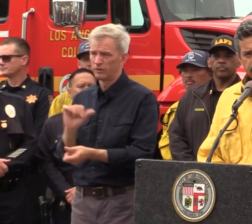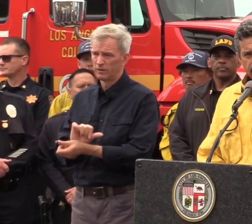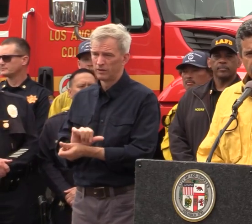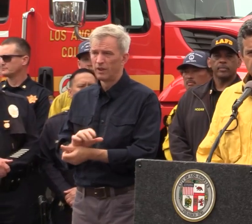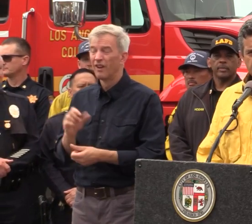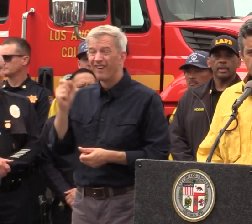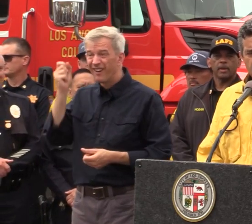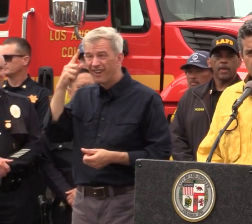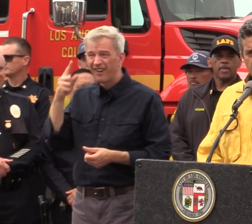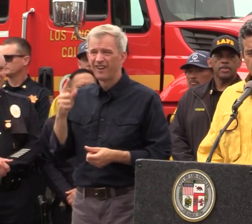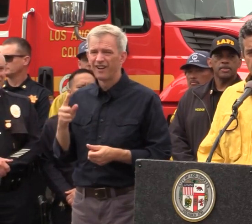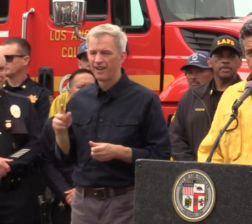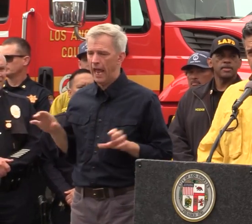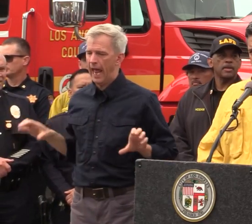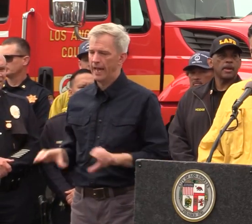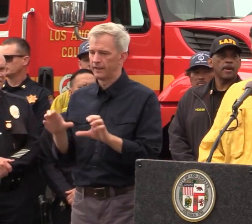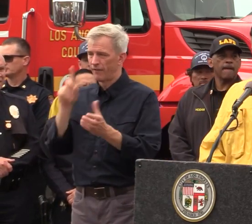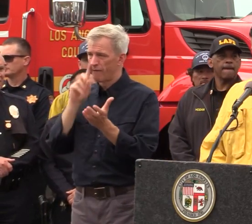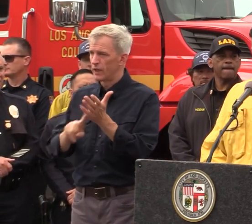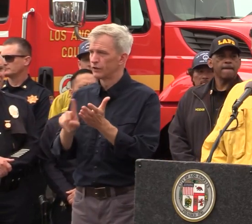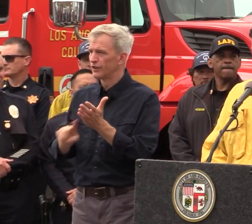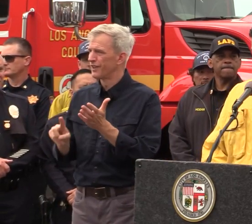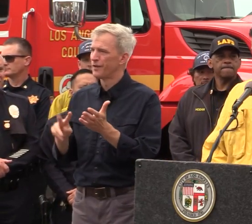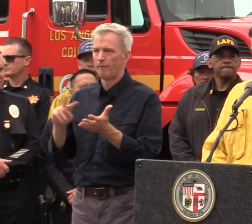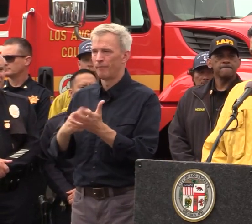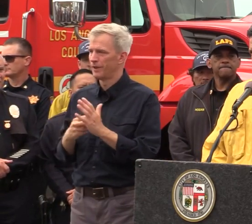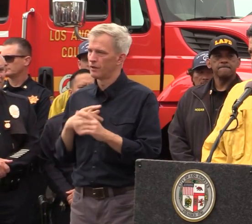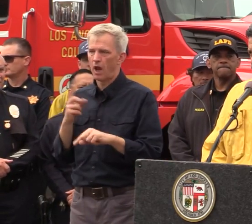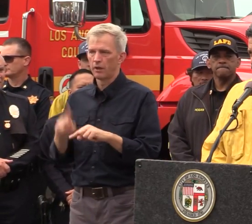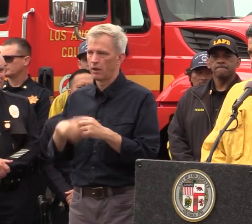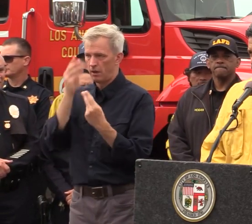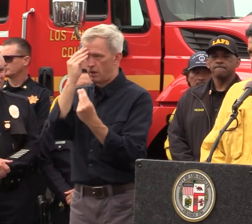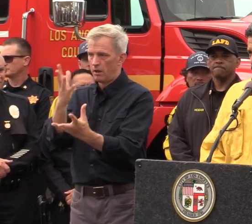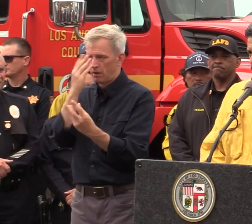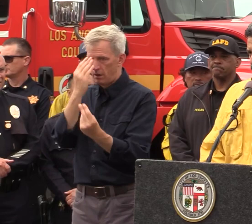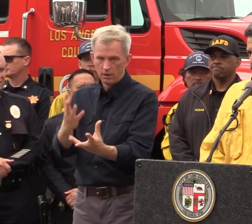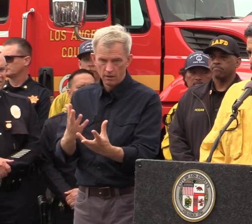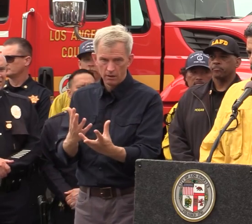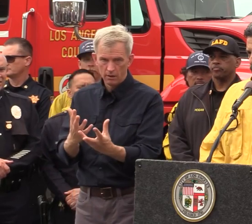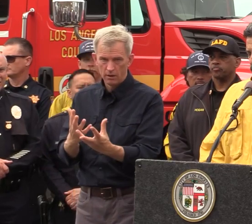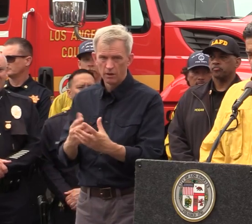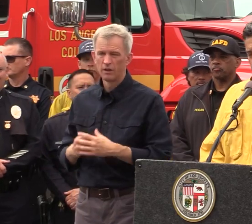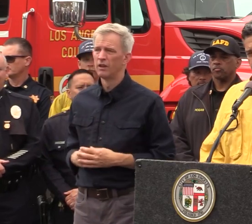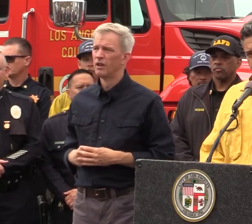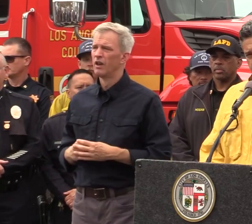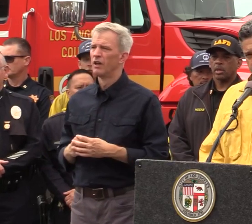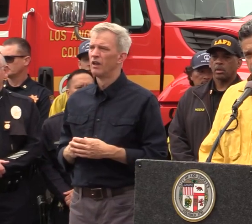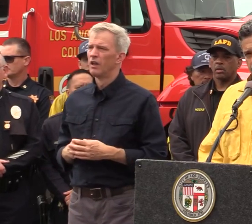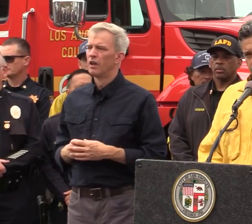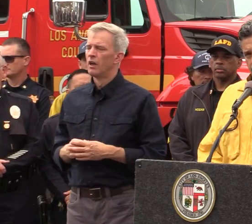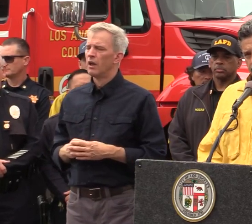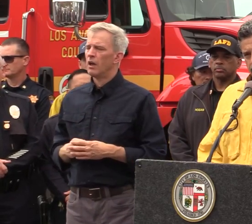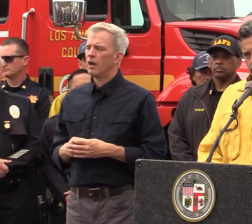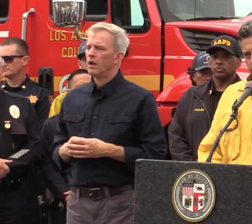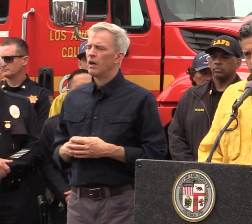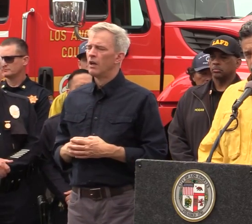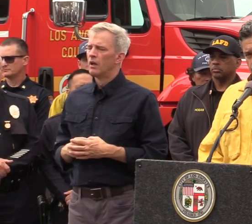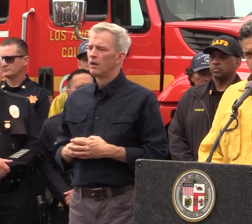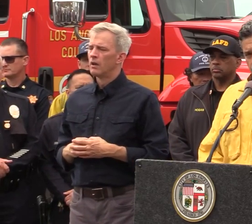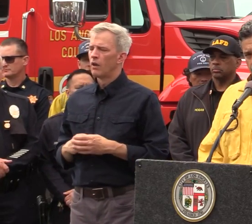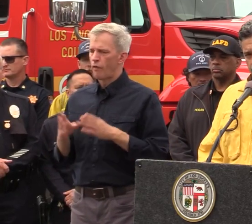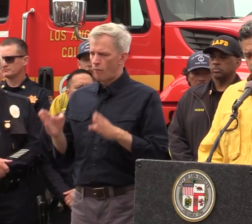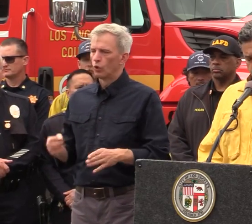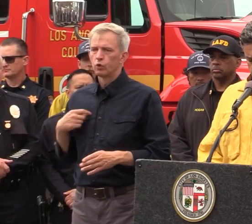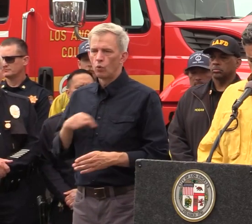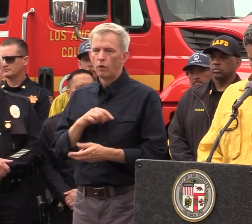active investigation. I cannot give you any more details than that, but the person in custody, we